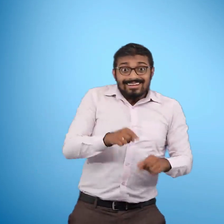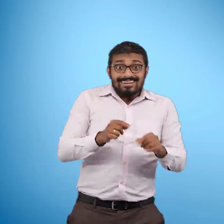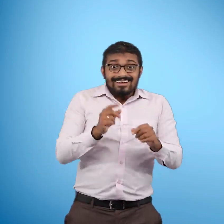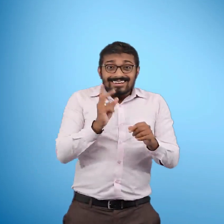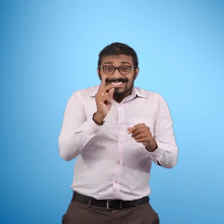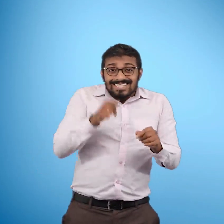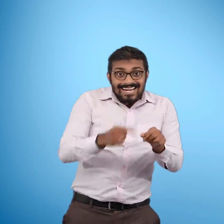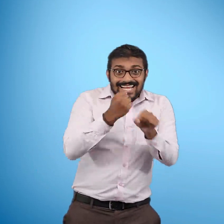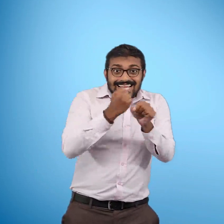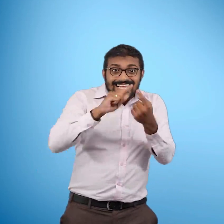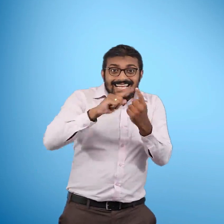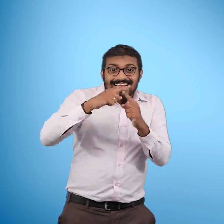Geetha bought the middle-sized one,